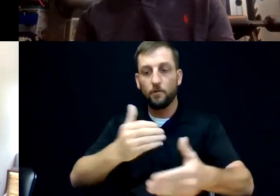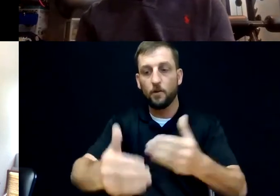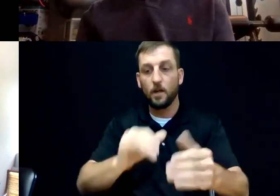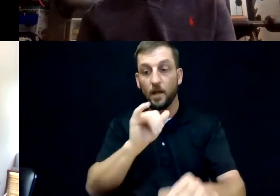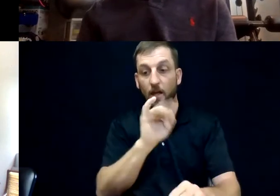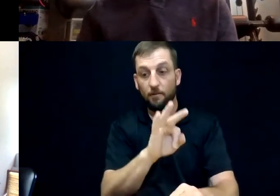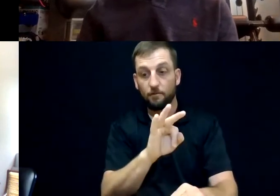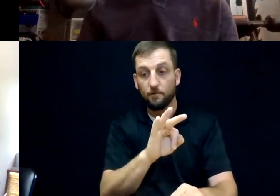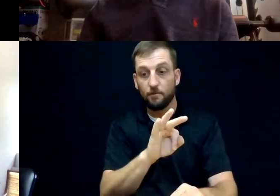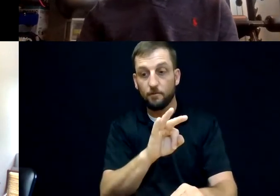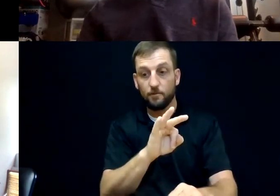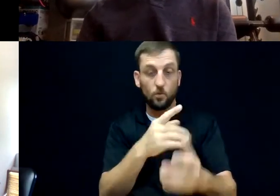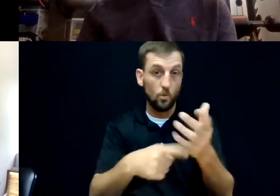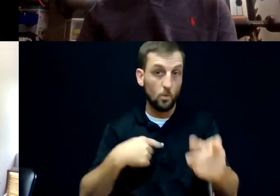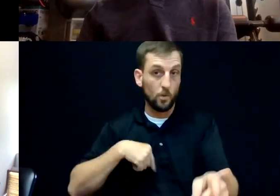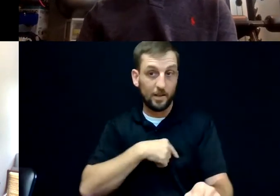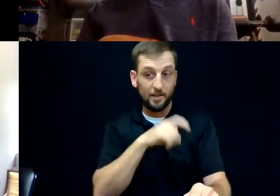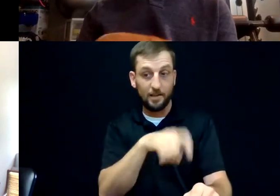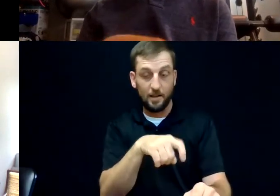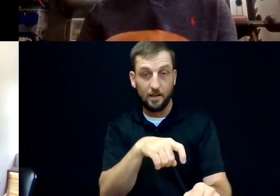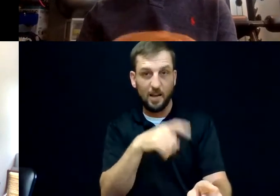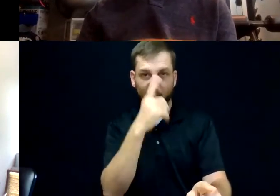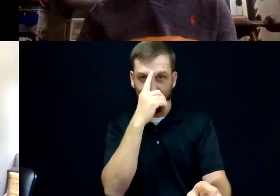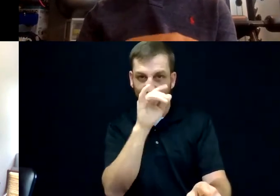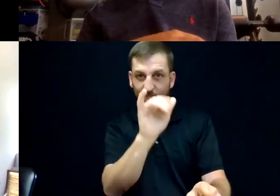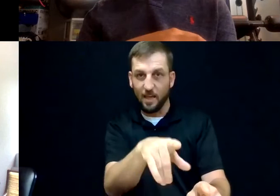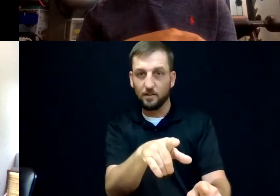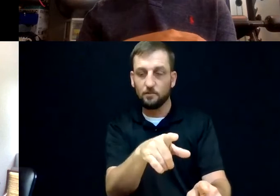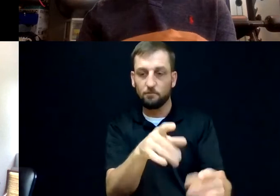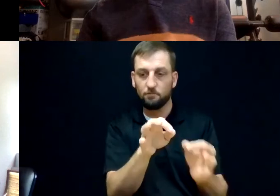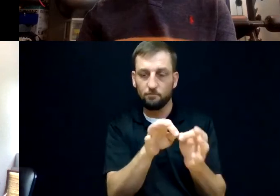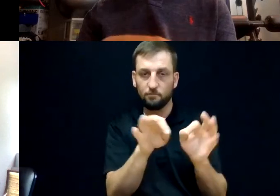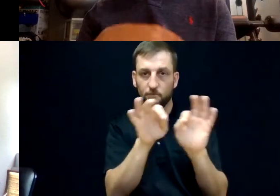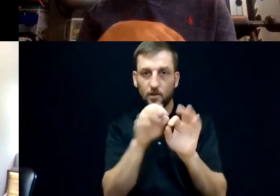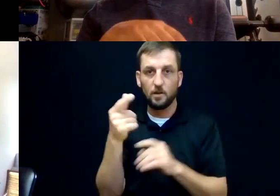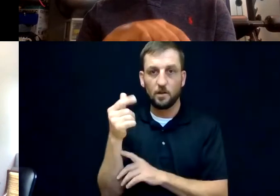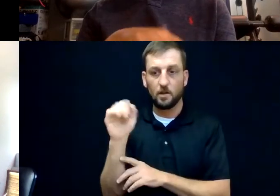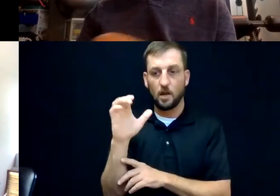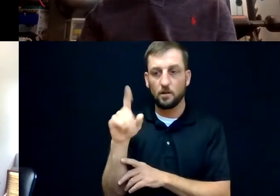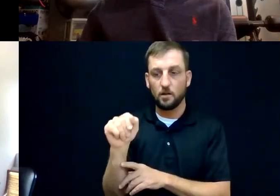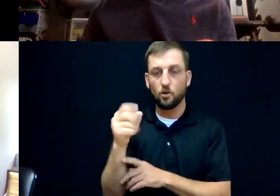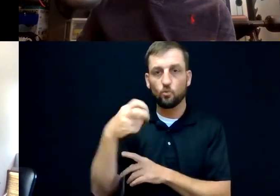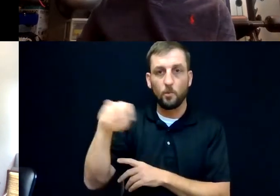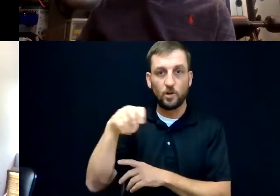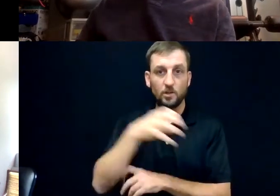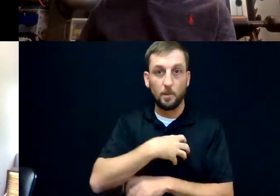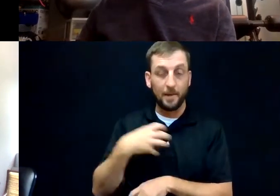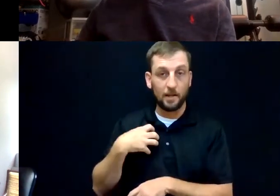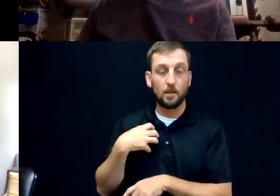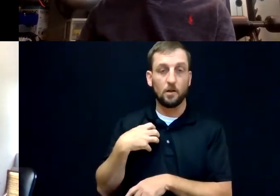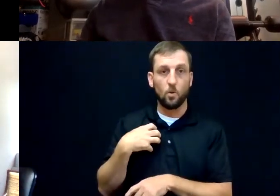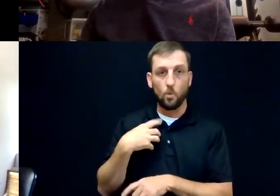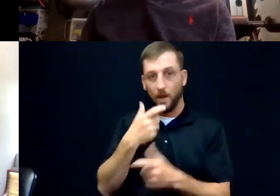that's what we need. And I think that's something that the GACTA Transportation Committee would certainly most be